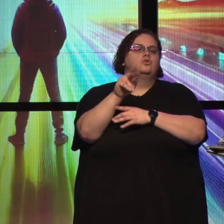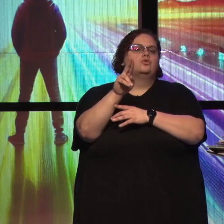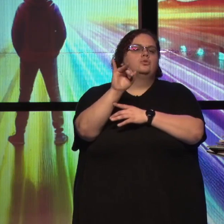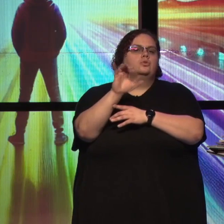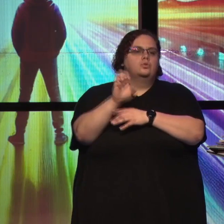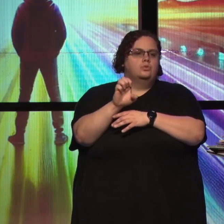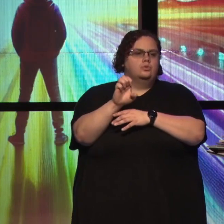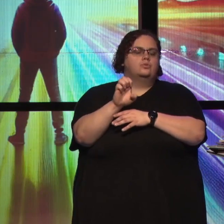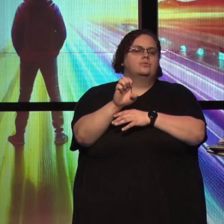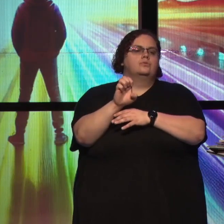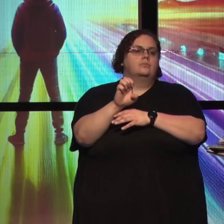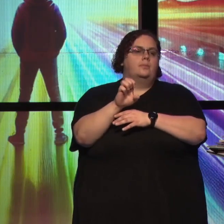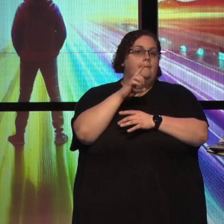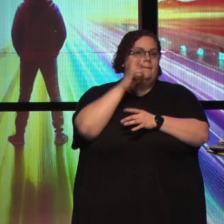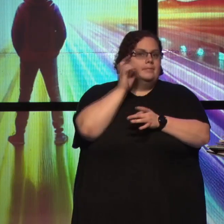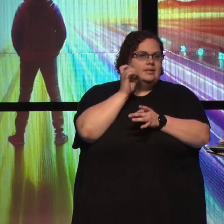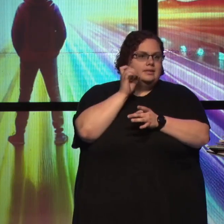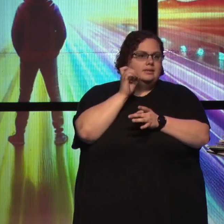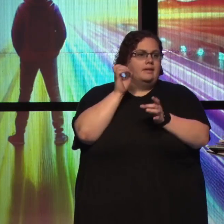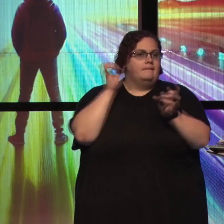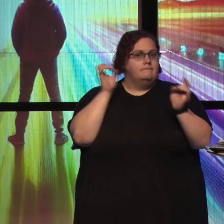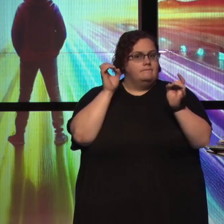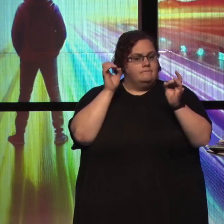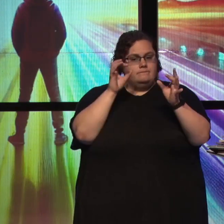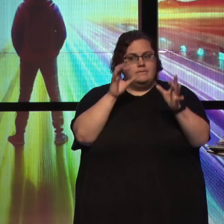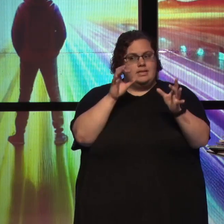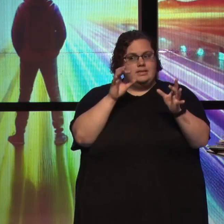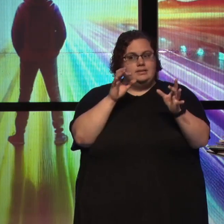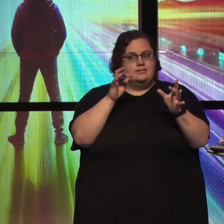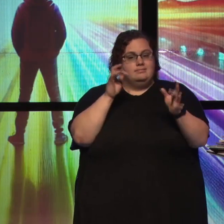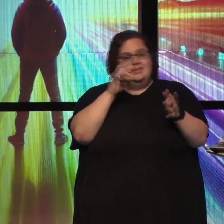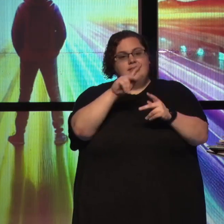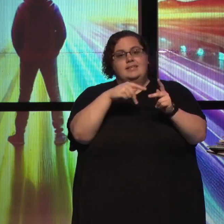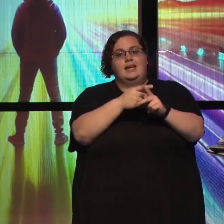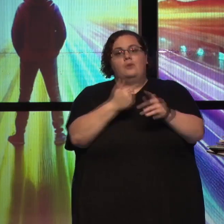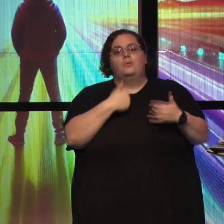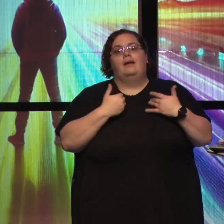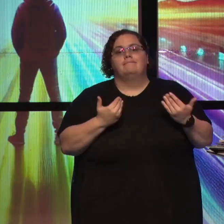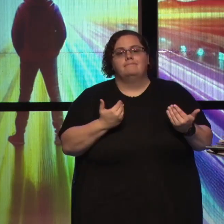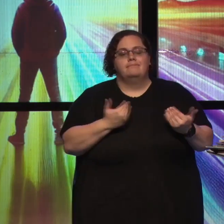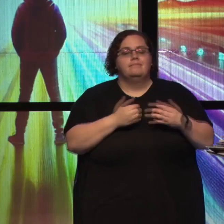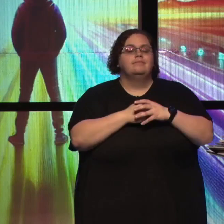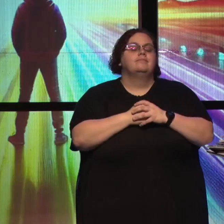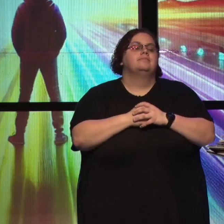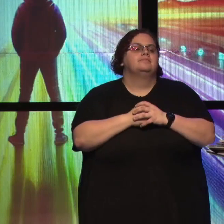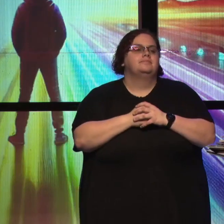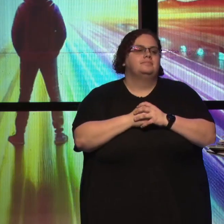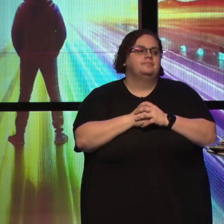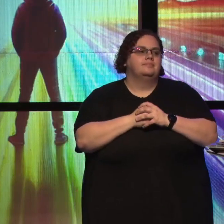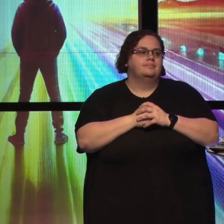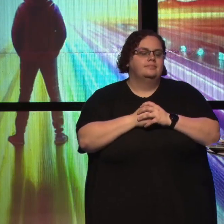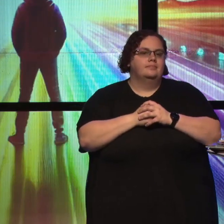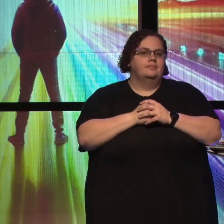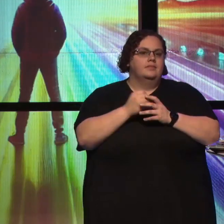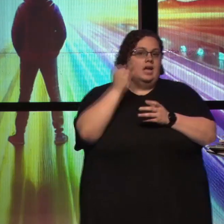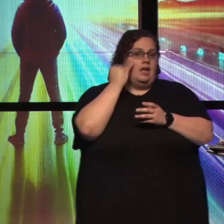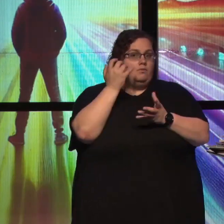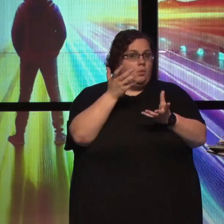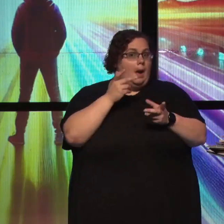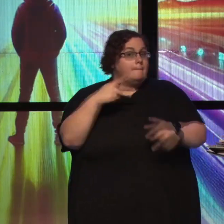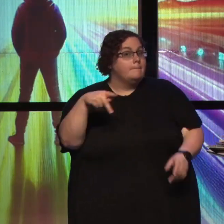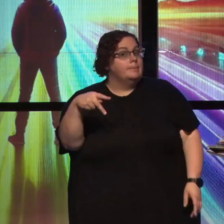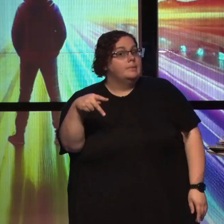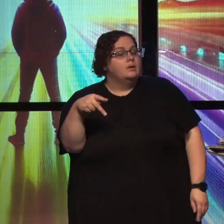it's white grape juice because finances are tight, and that's what we got. All right? So if you want purple grape